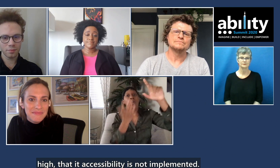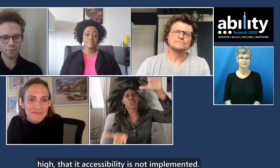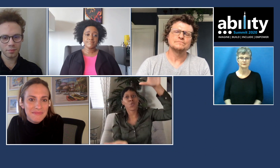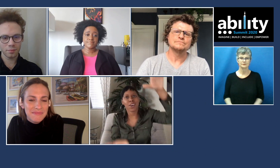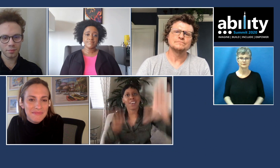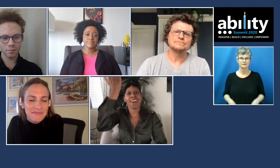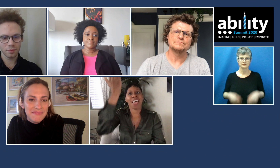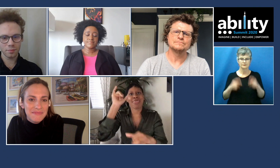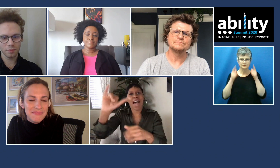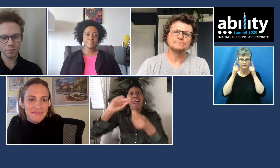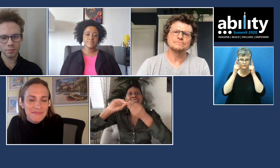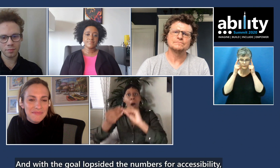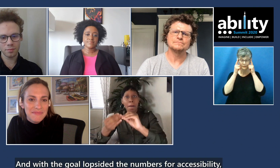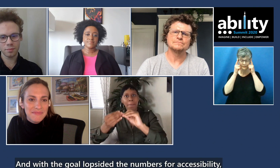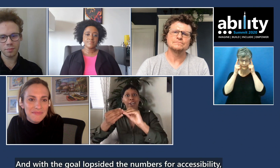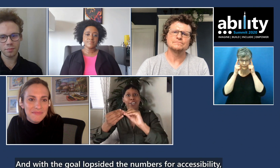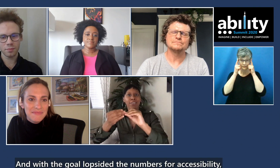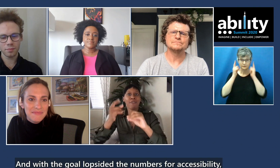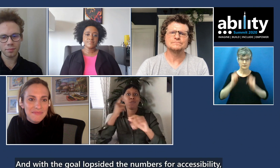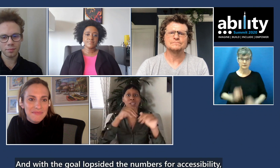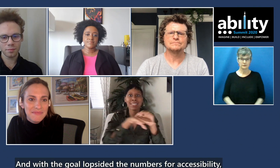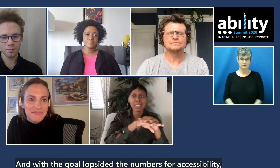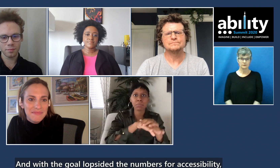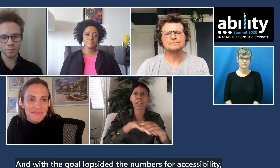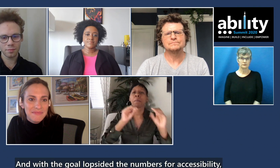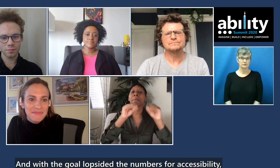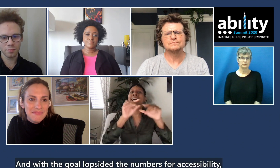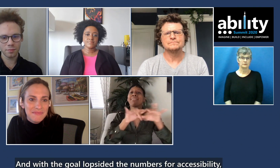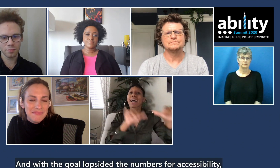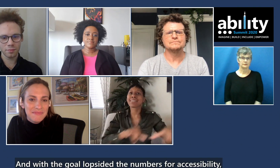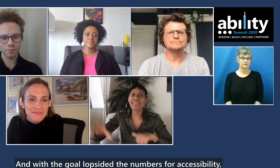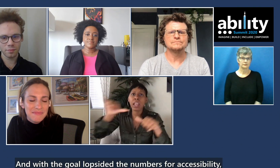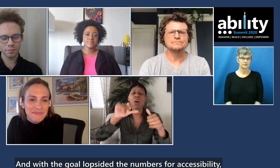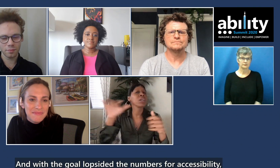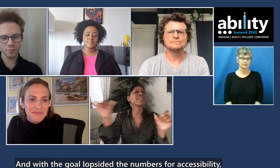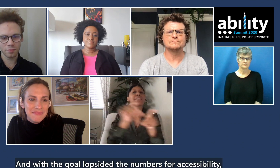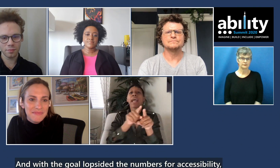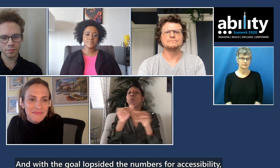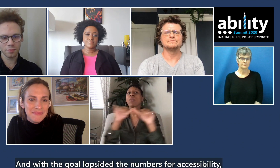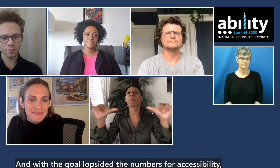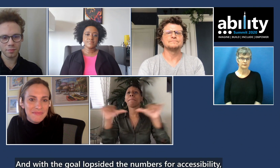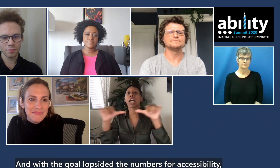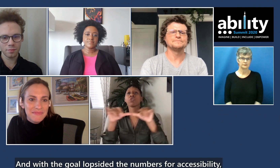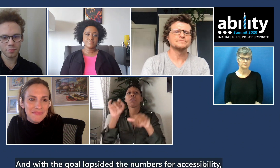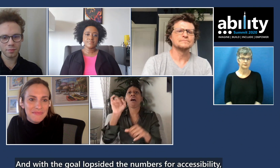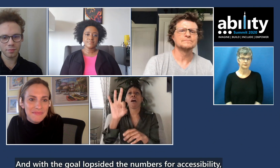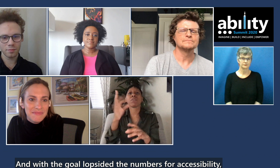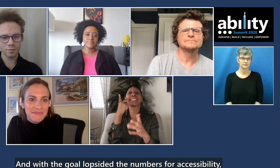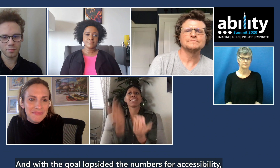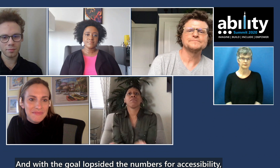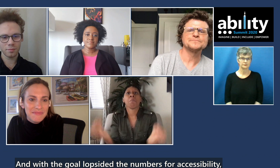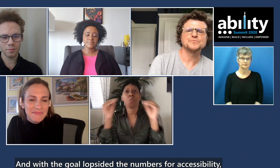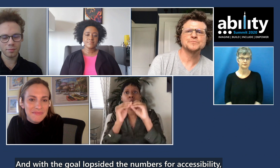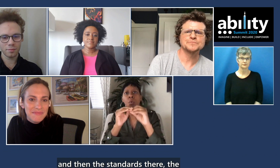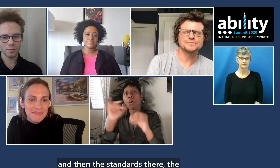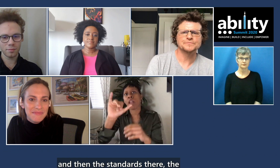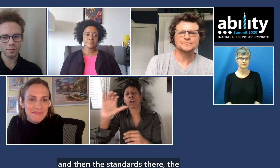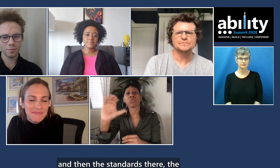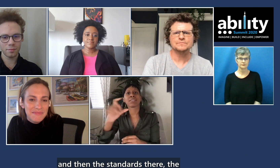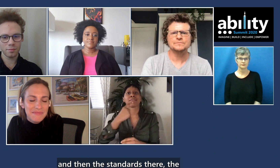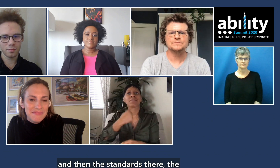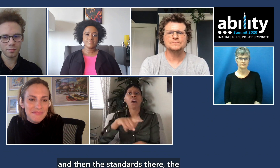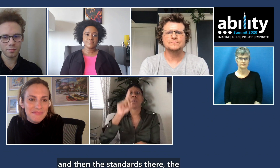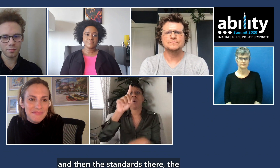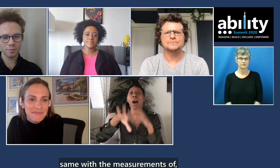And, with the goal lopsided the numbers for accessibility, the standards there be same with the measurements